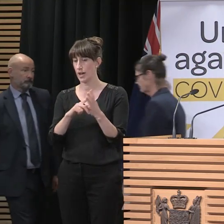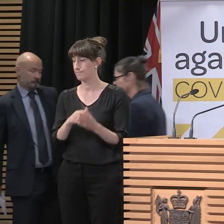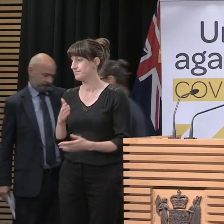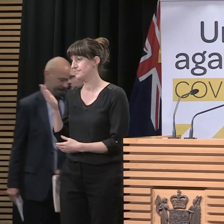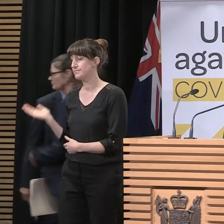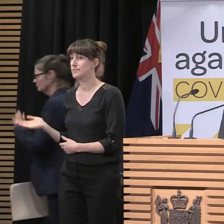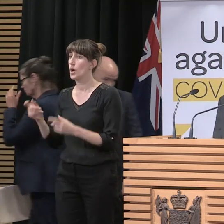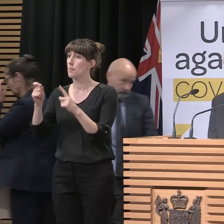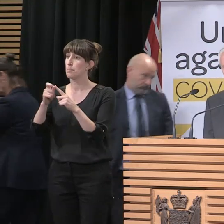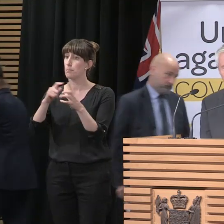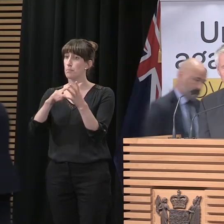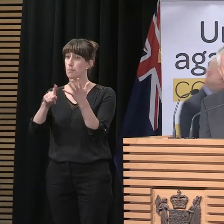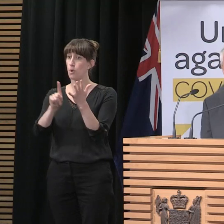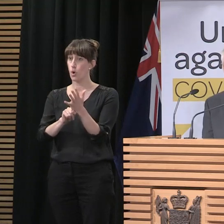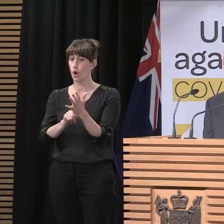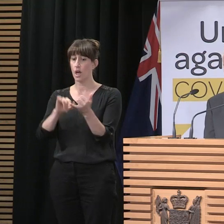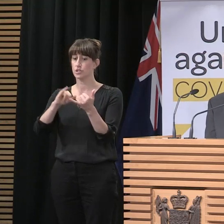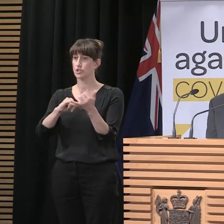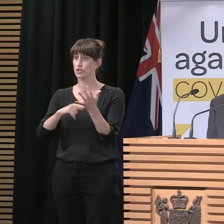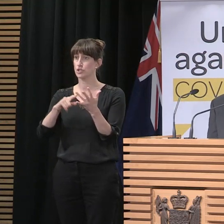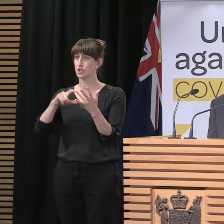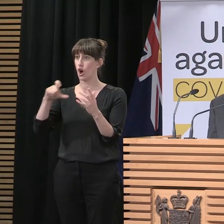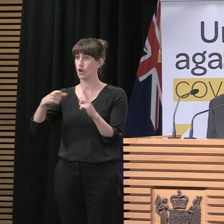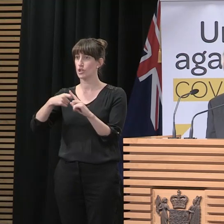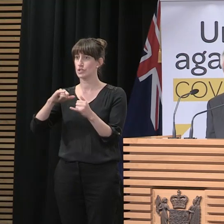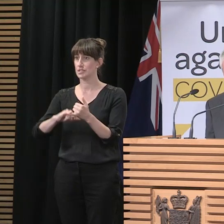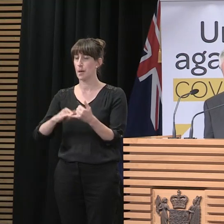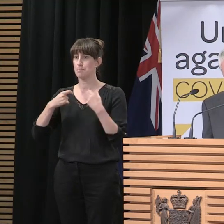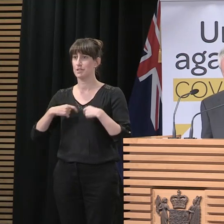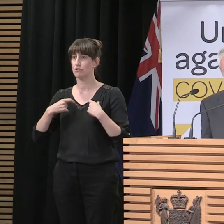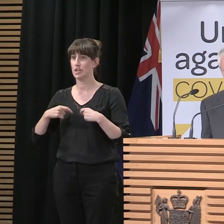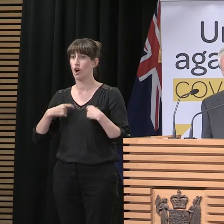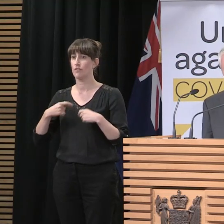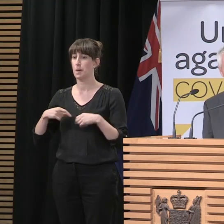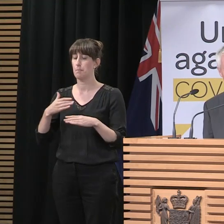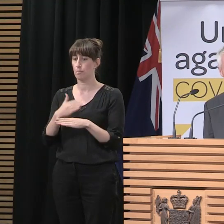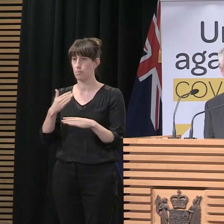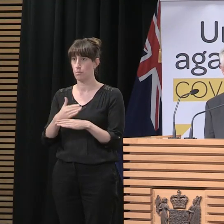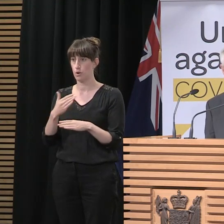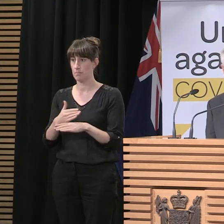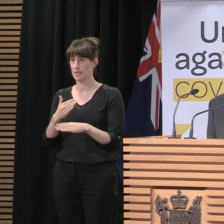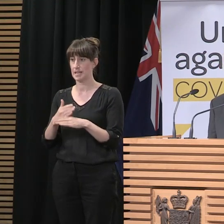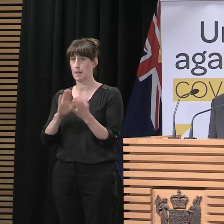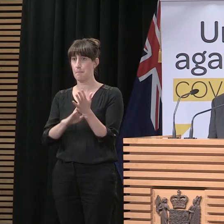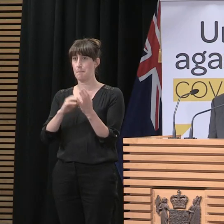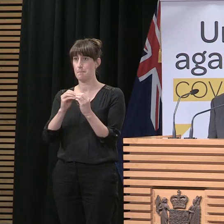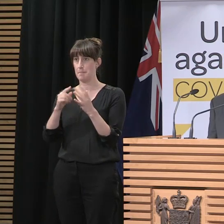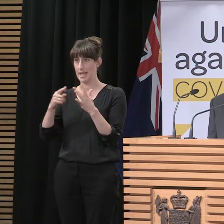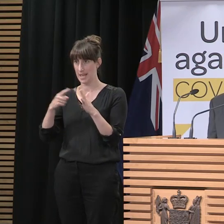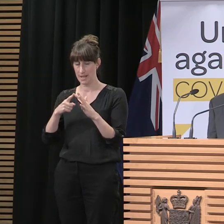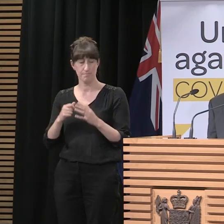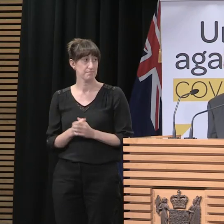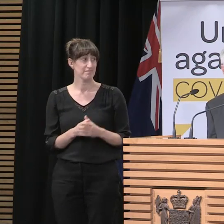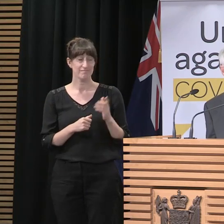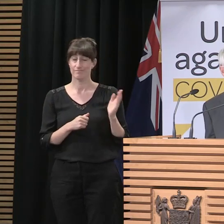Stocks, who's Deputy Secretary at the Ministry of Business, Innovation and Employment. Paul's working with a group of people looking at the